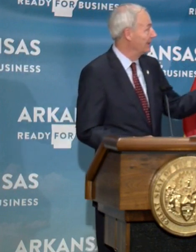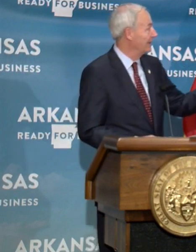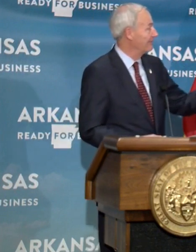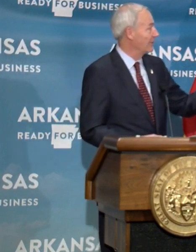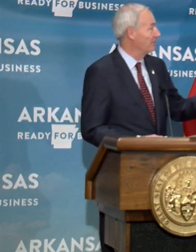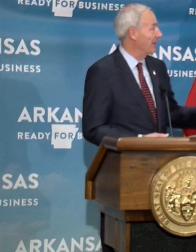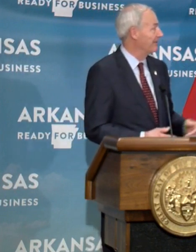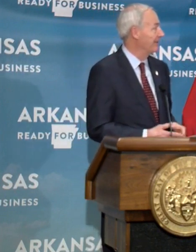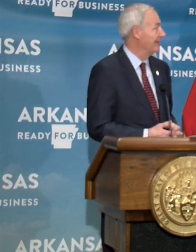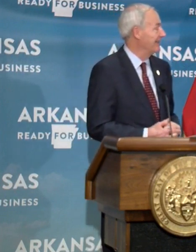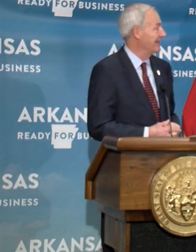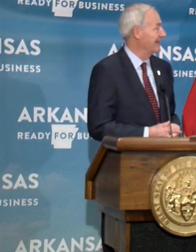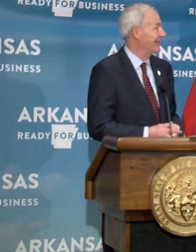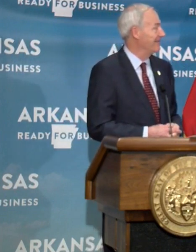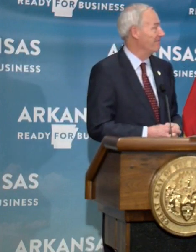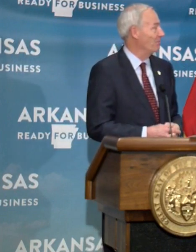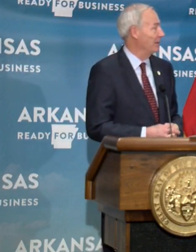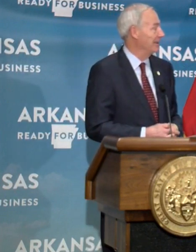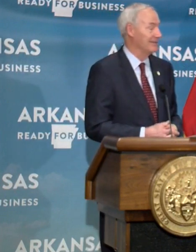171,944 for the month.